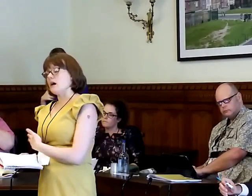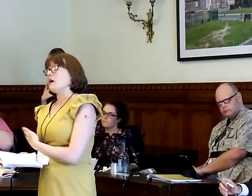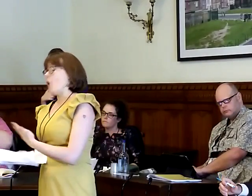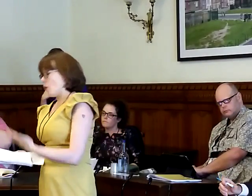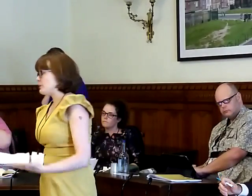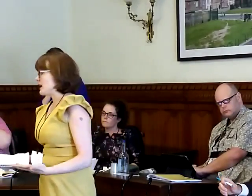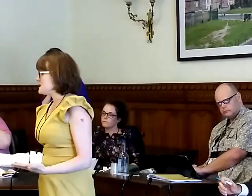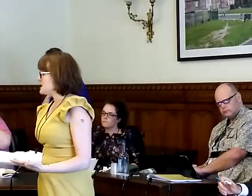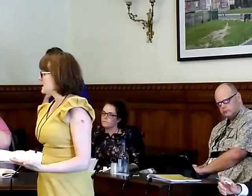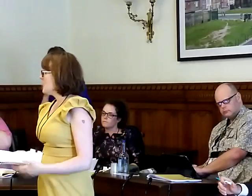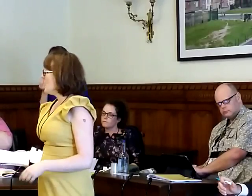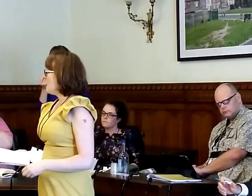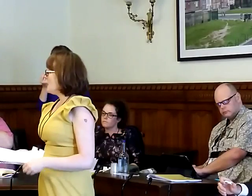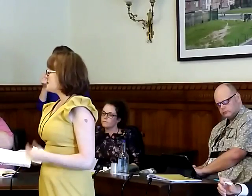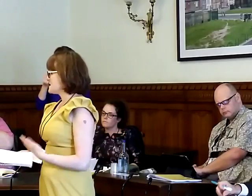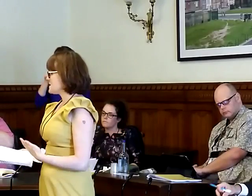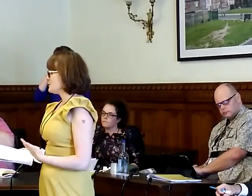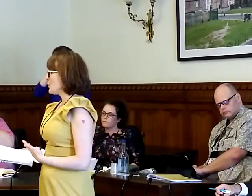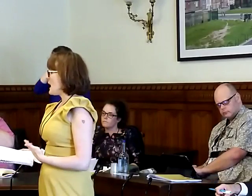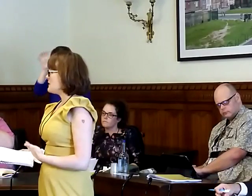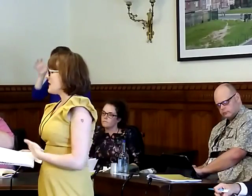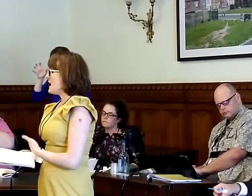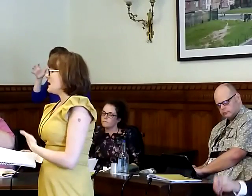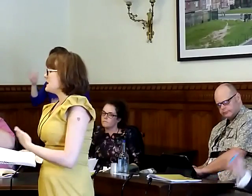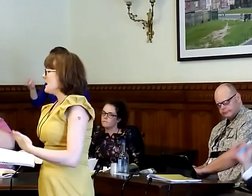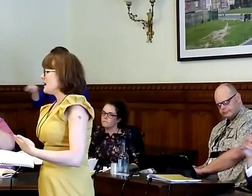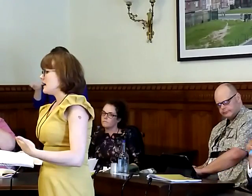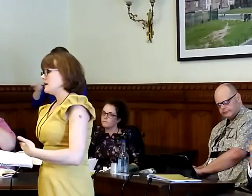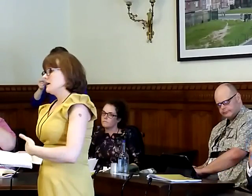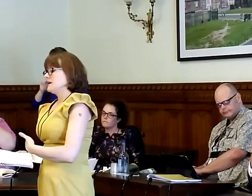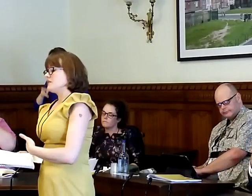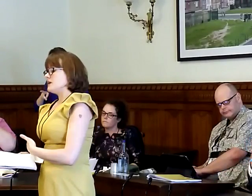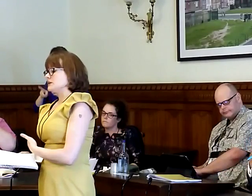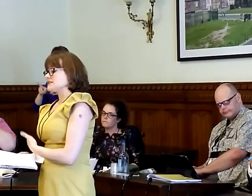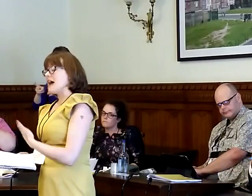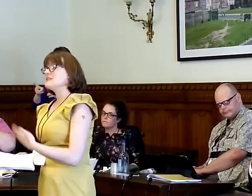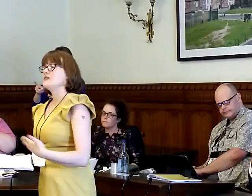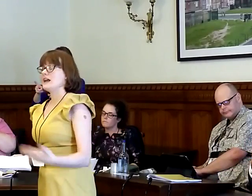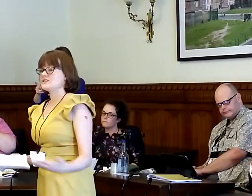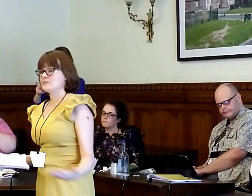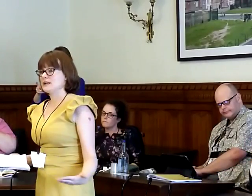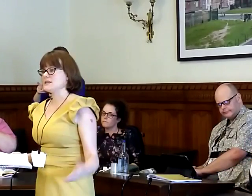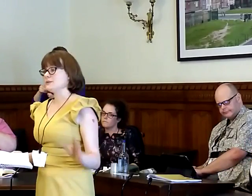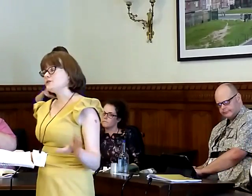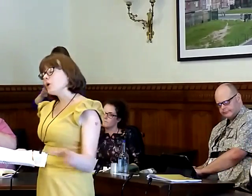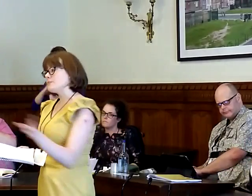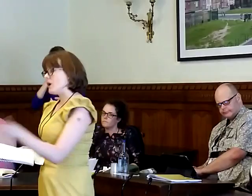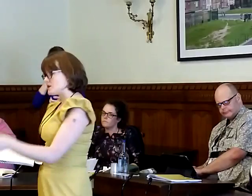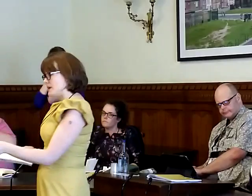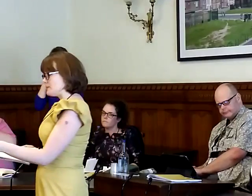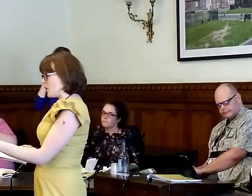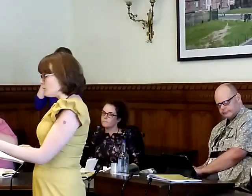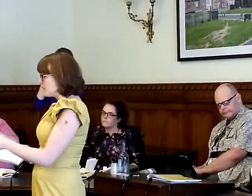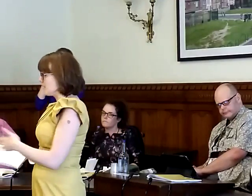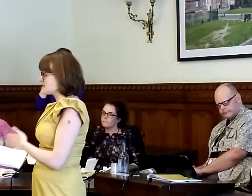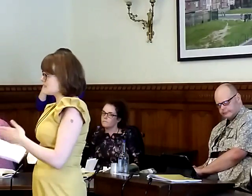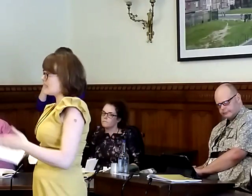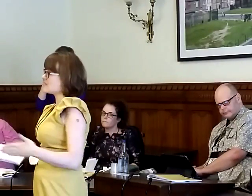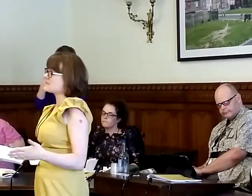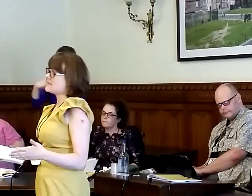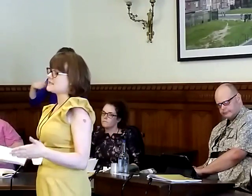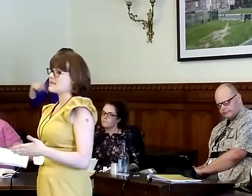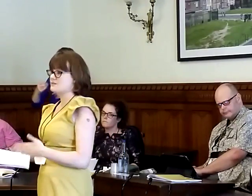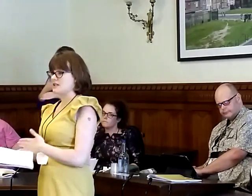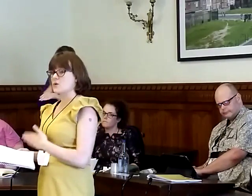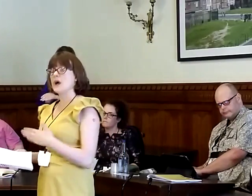to be are operating a system where they will test for eligibility before they pass people on, because